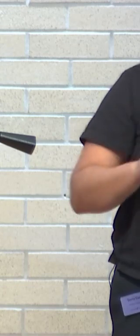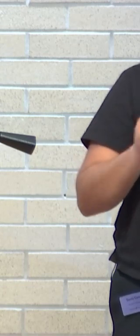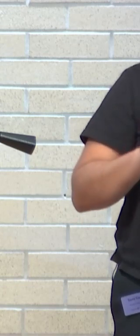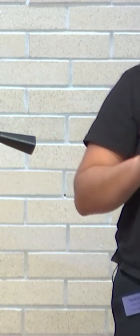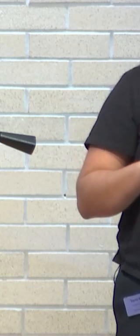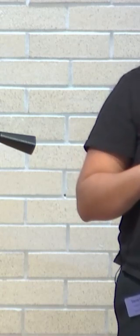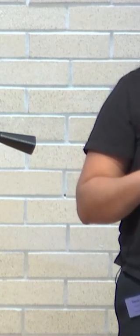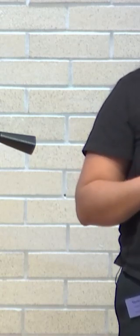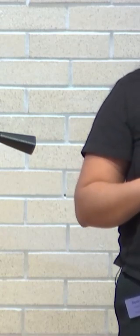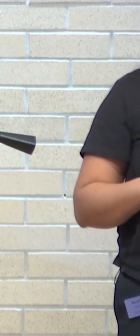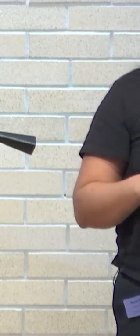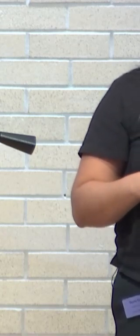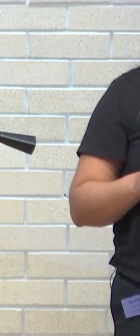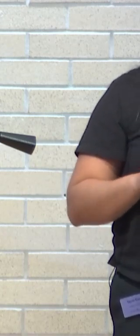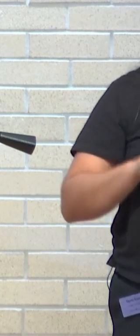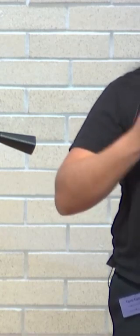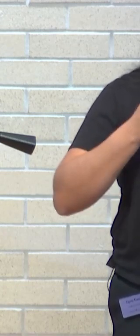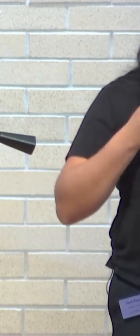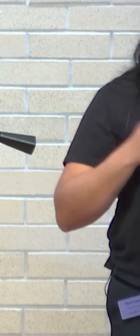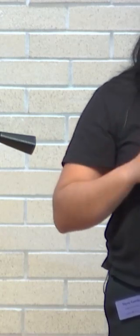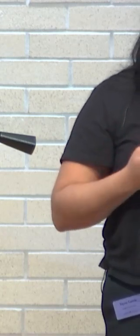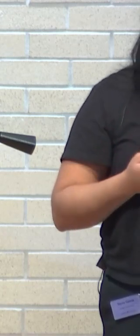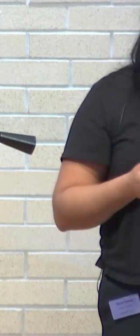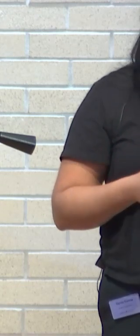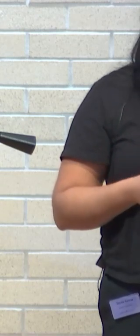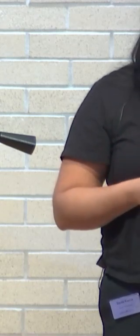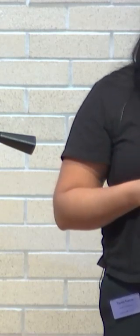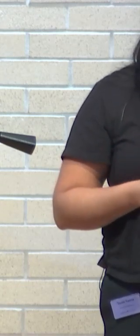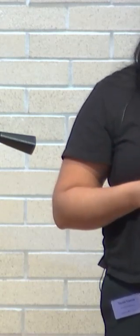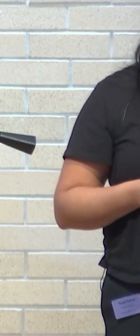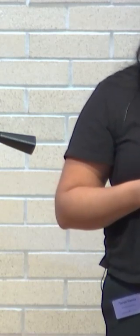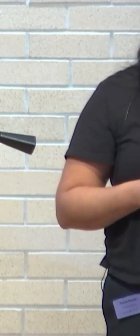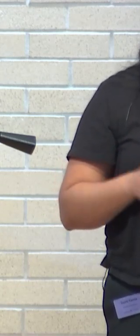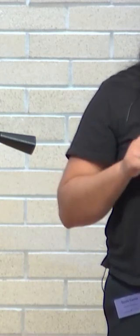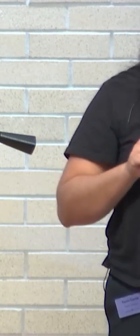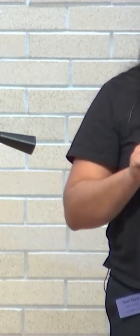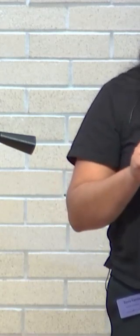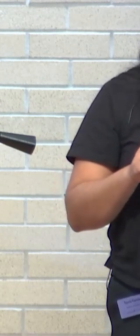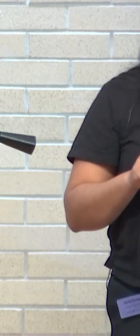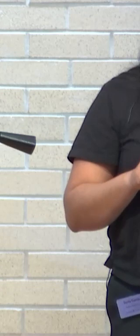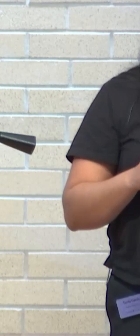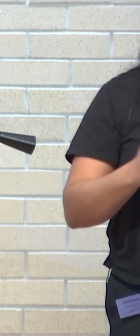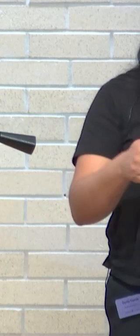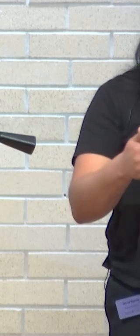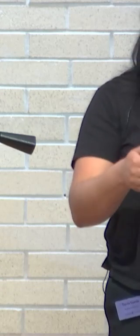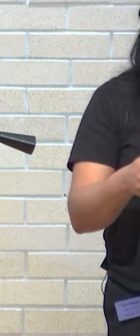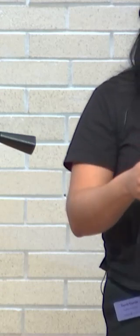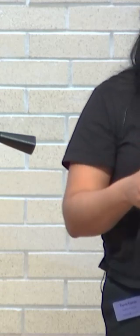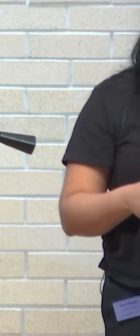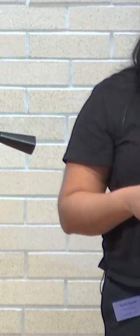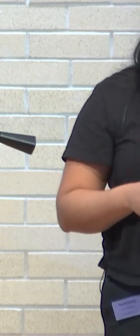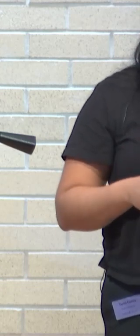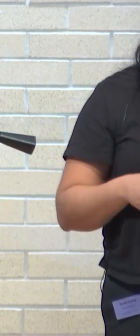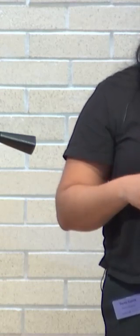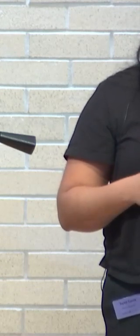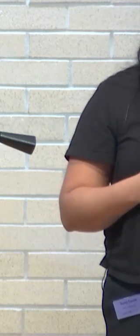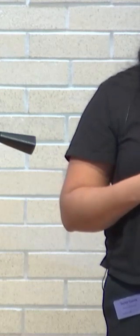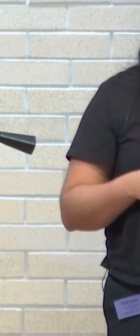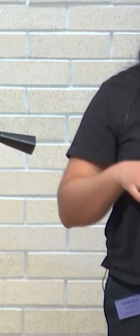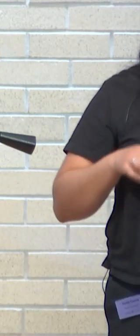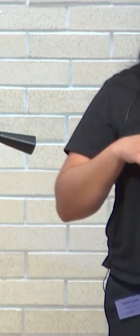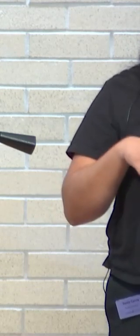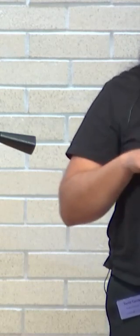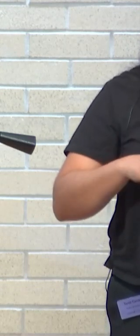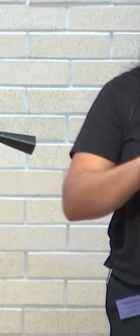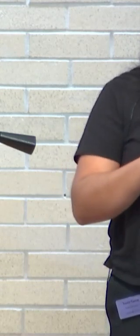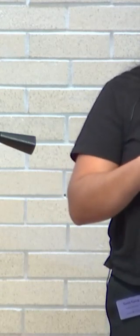community, but also a time to continue to recognize leaders who continue to strive and make way to build better communities for students. As many of you know, I